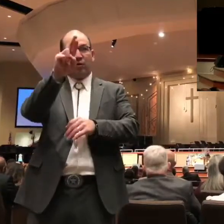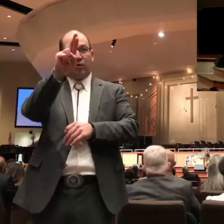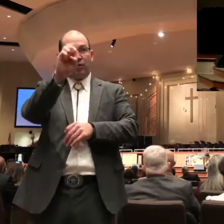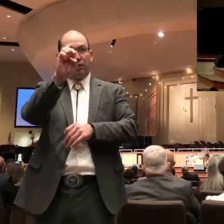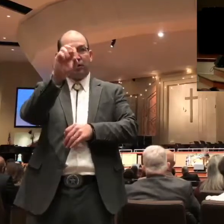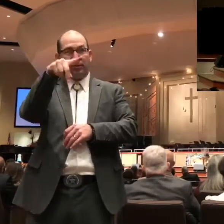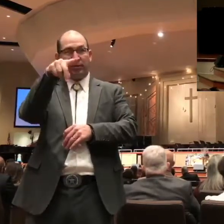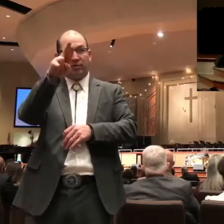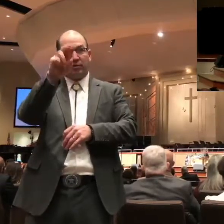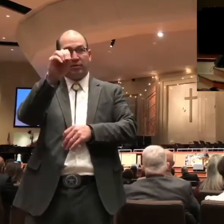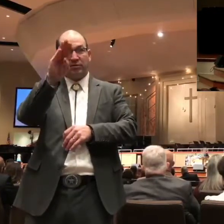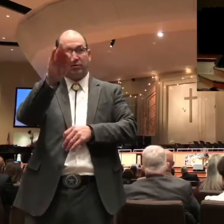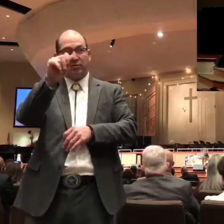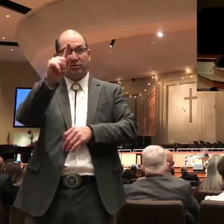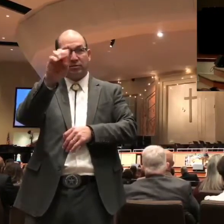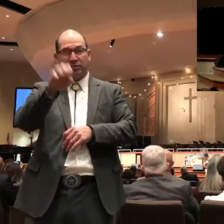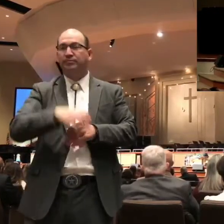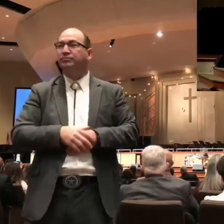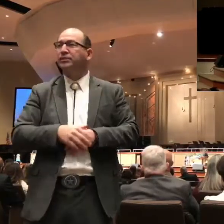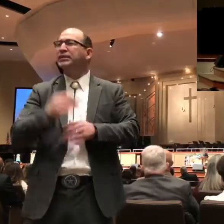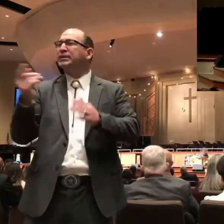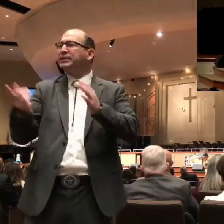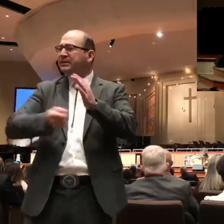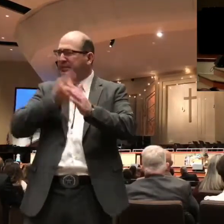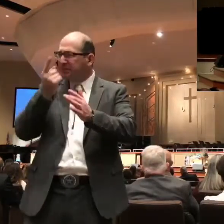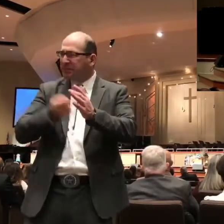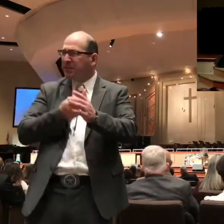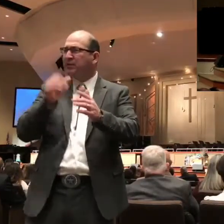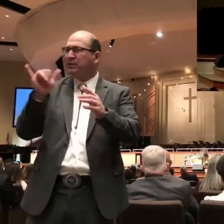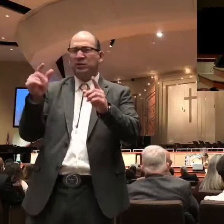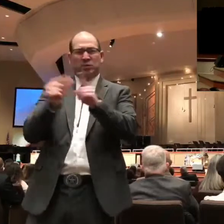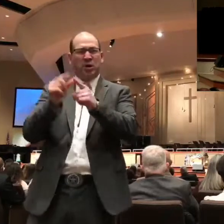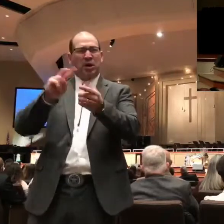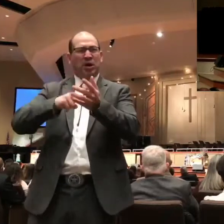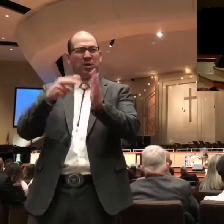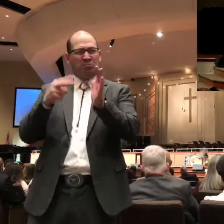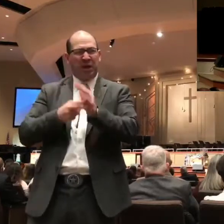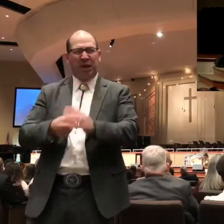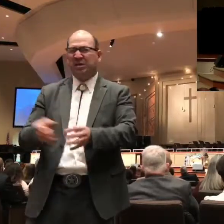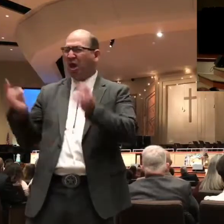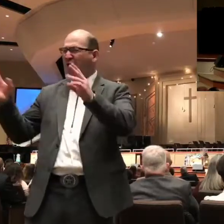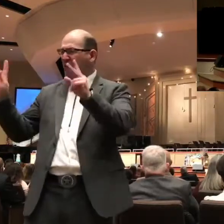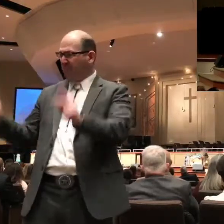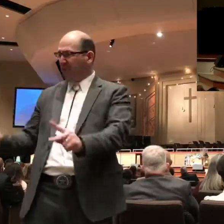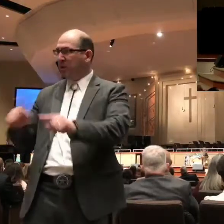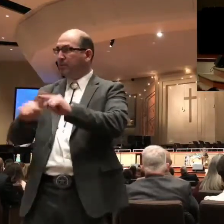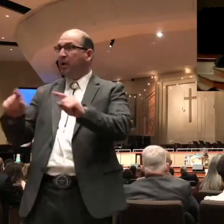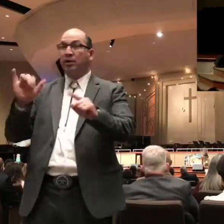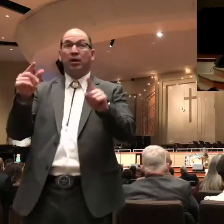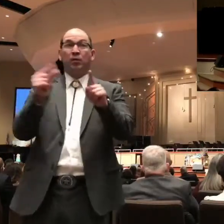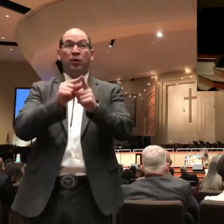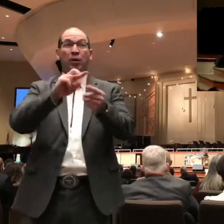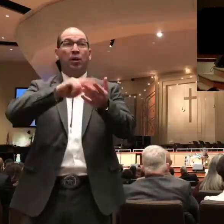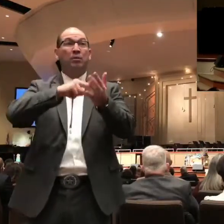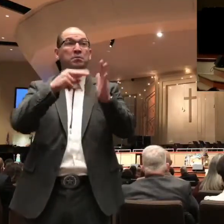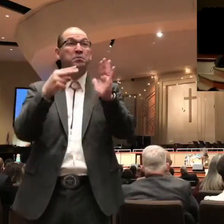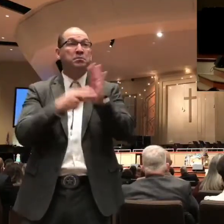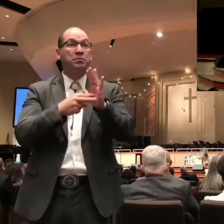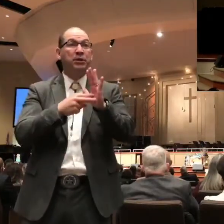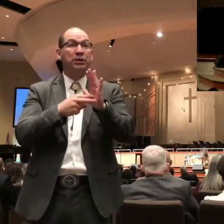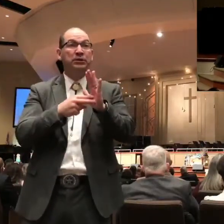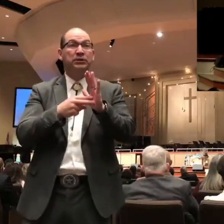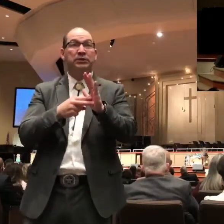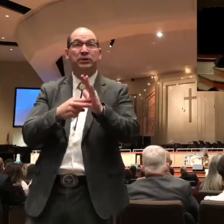Now, sometimes people use the word reprobate and they kind of use it in a general term. But a reprobate is someone that fails the